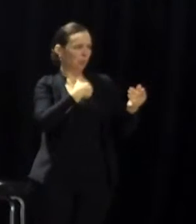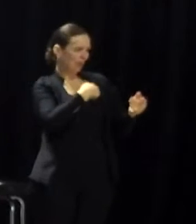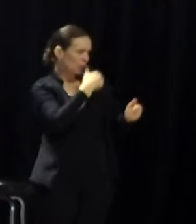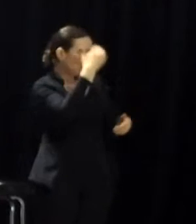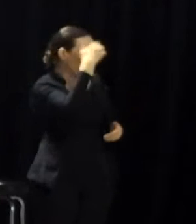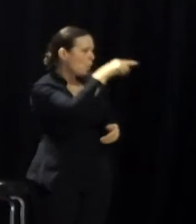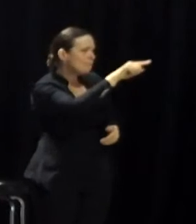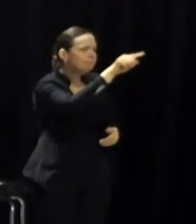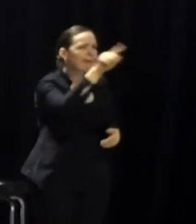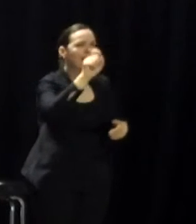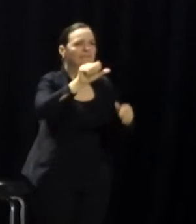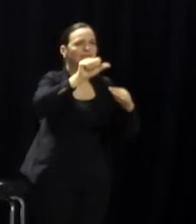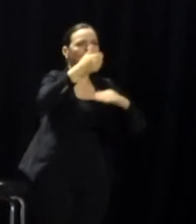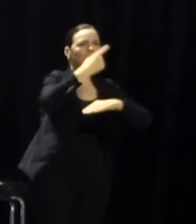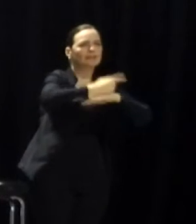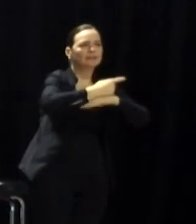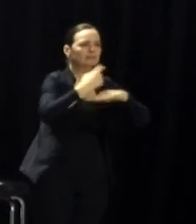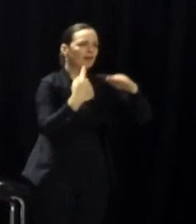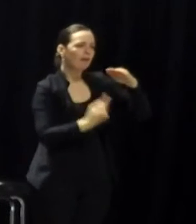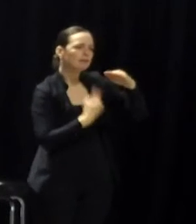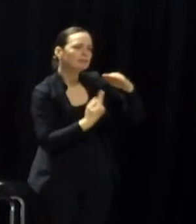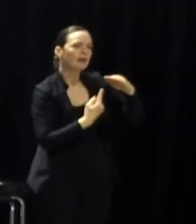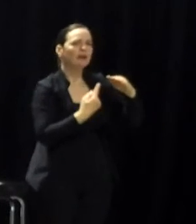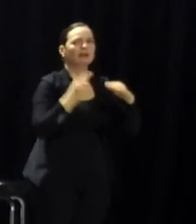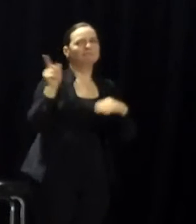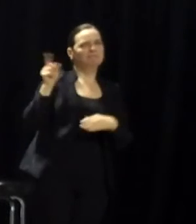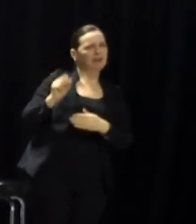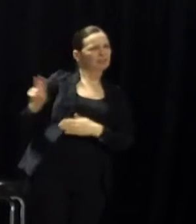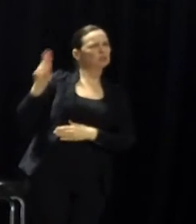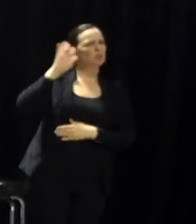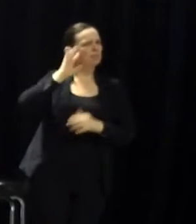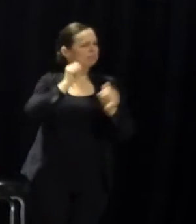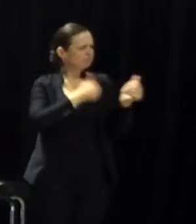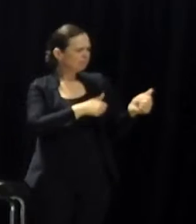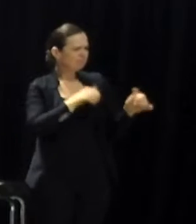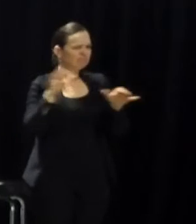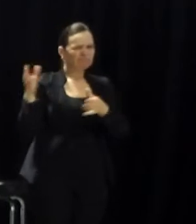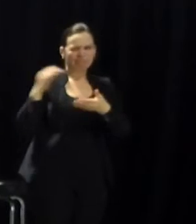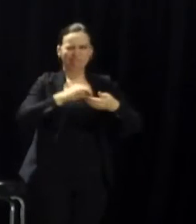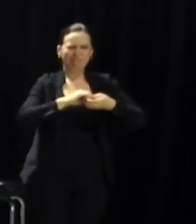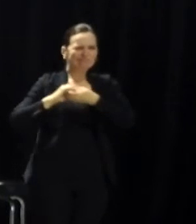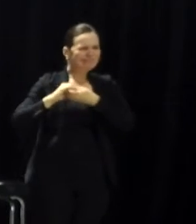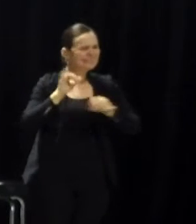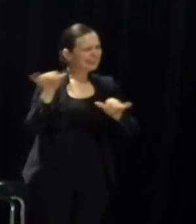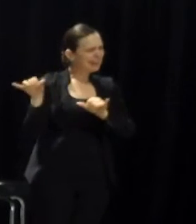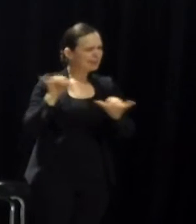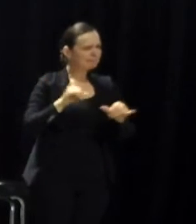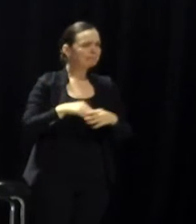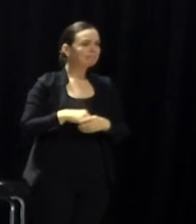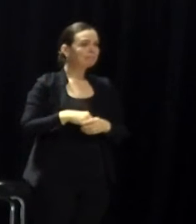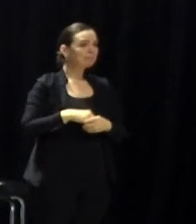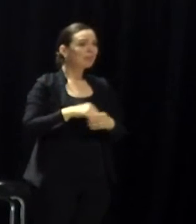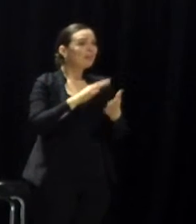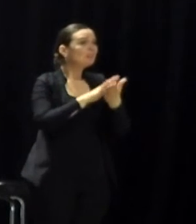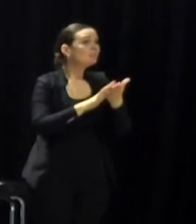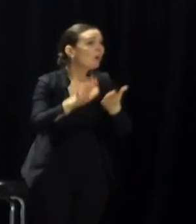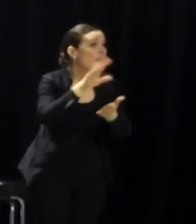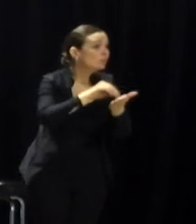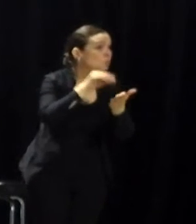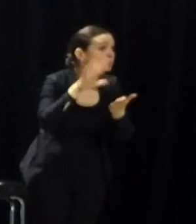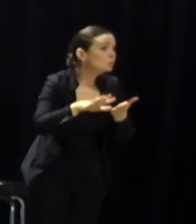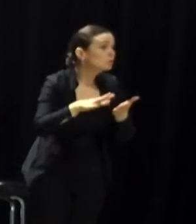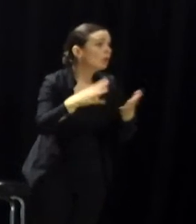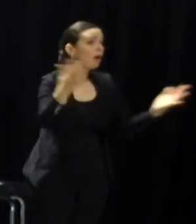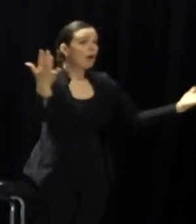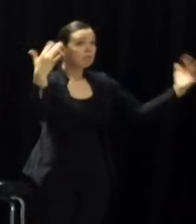well, where when the kids come back, remember, when the kids come back, they're all going to be tested, but nobody's going to, people who have